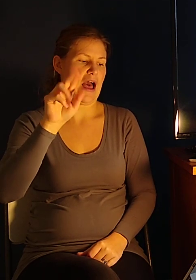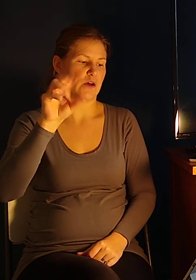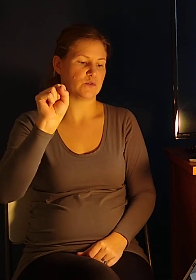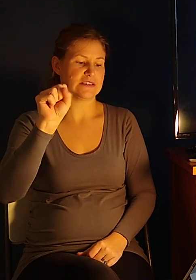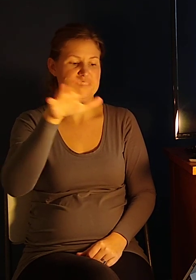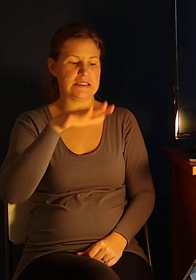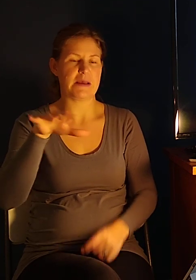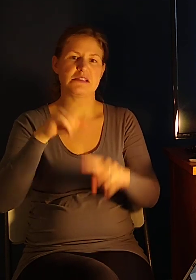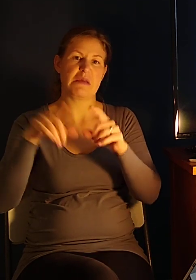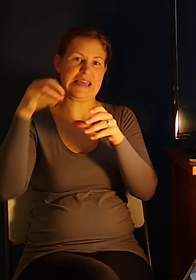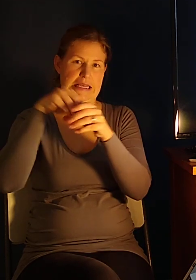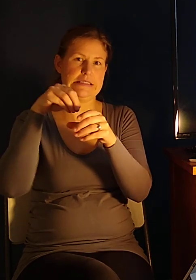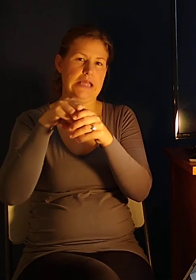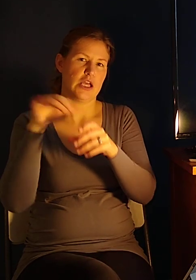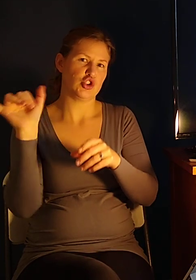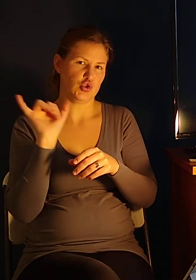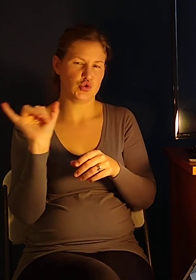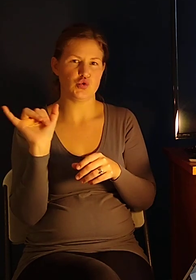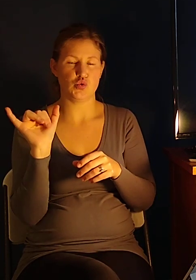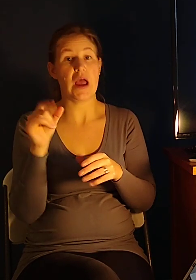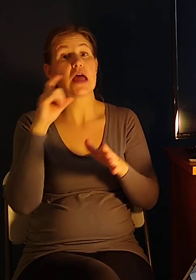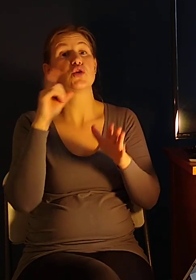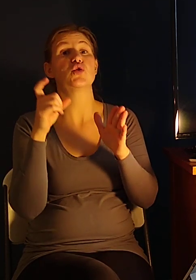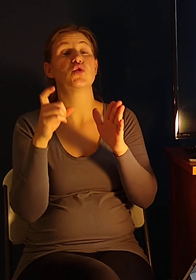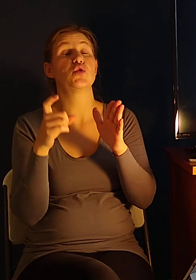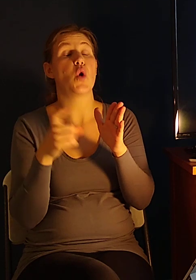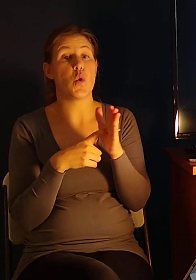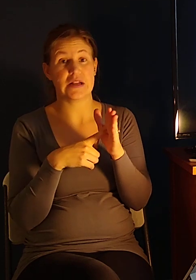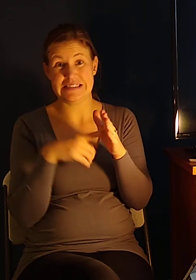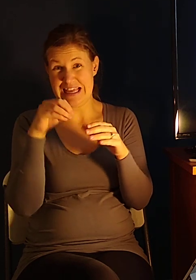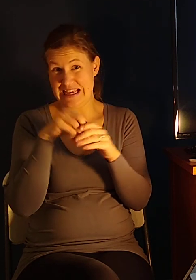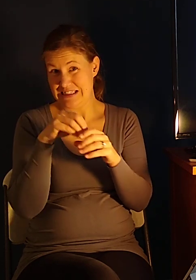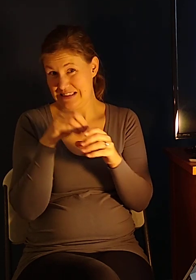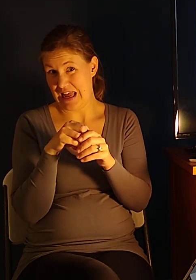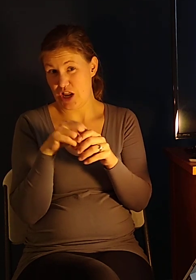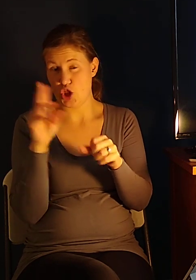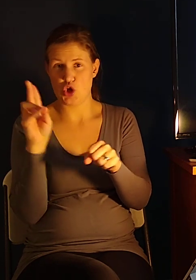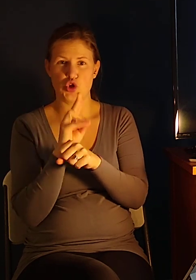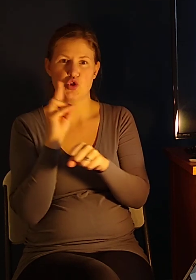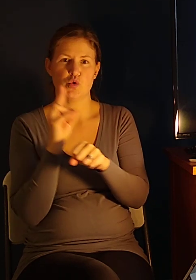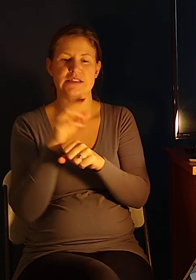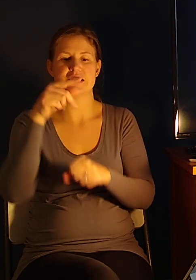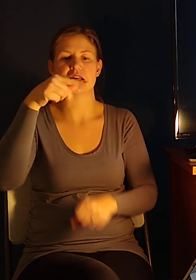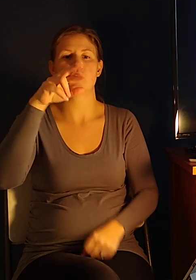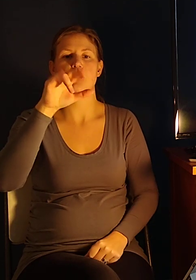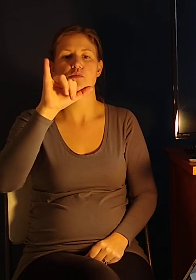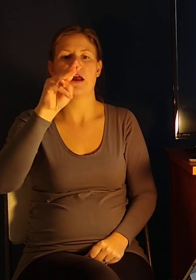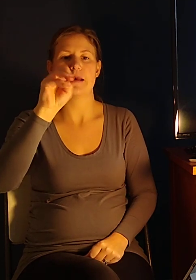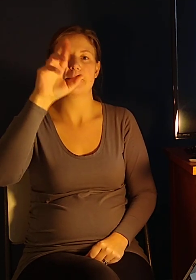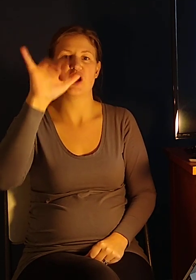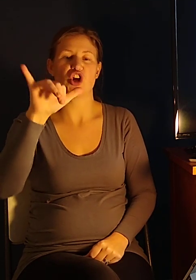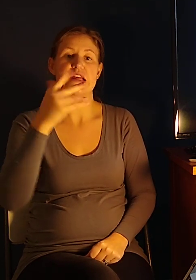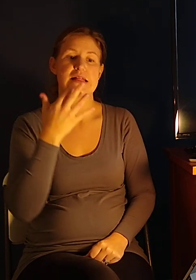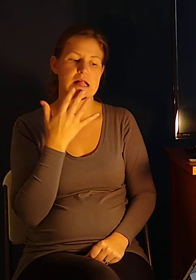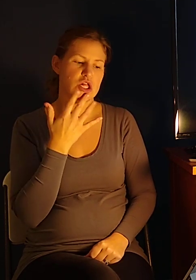interiors. And notice that they're using primary colors. There's a lot of white